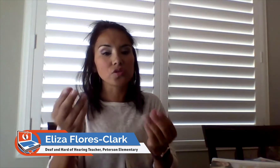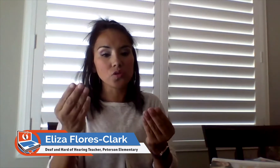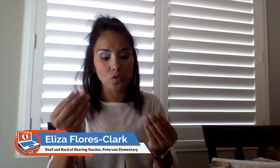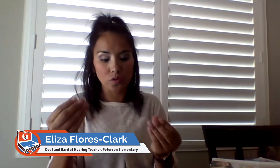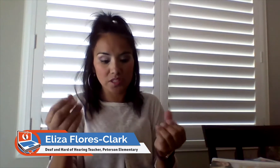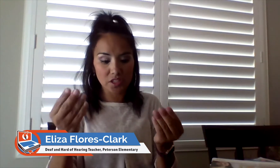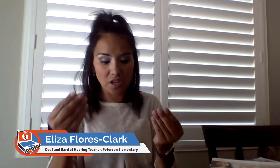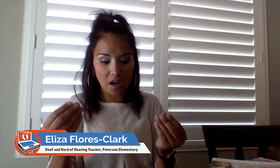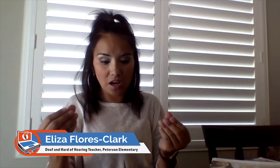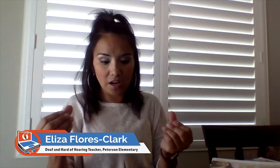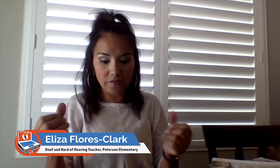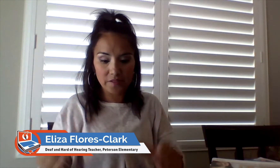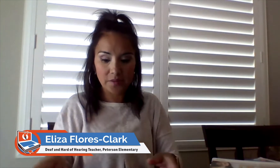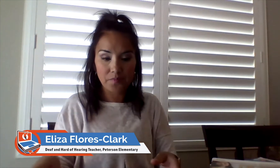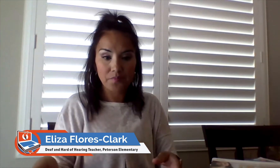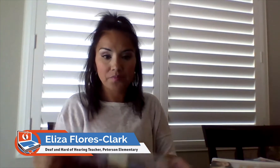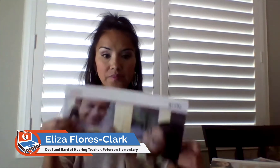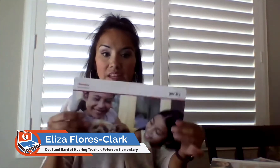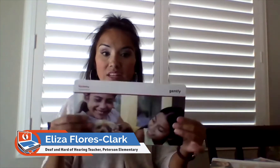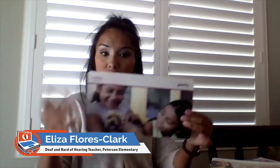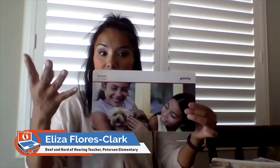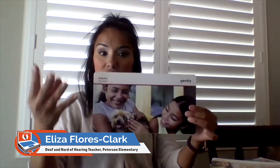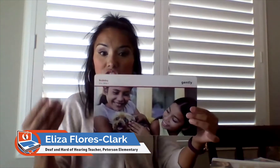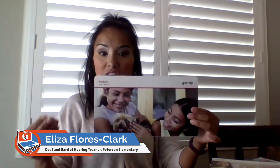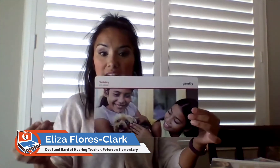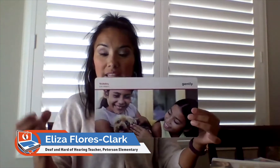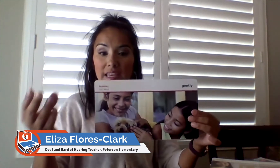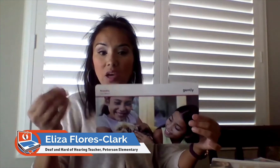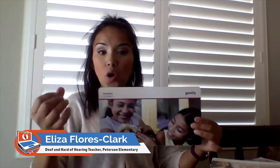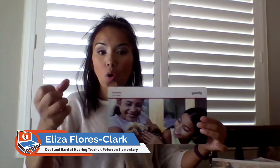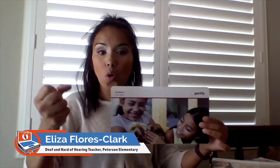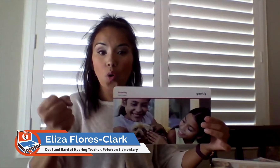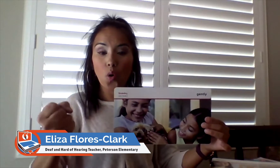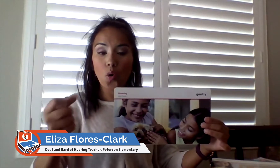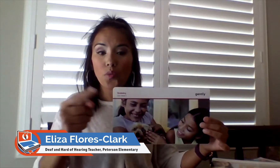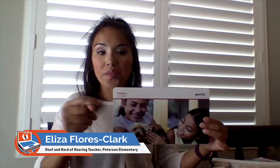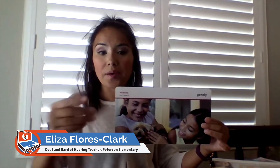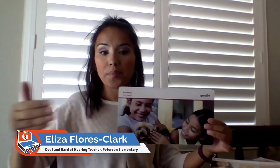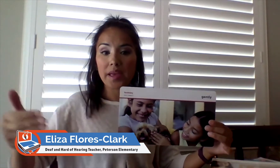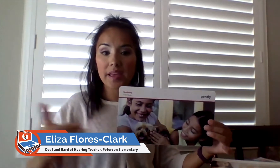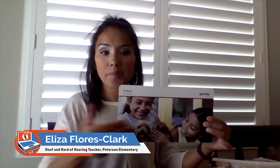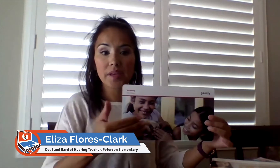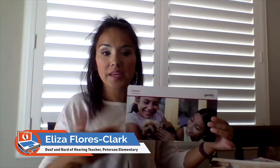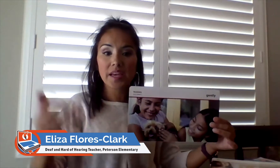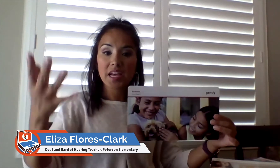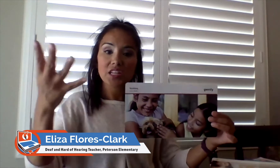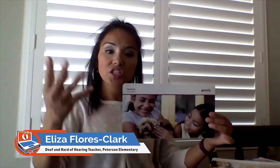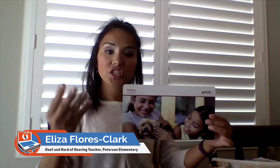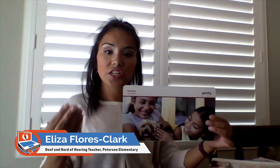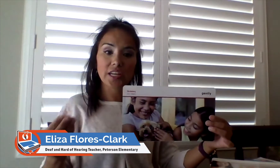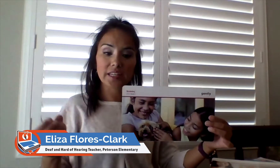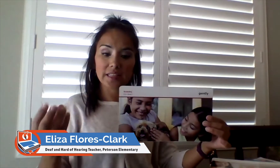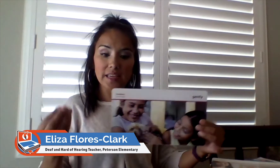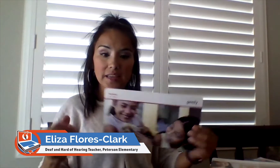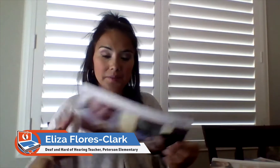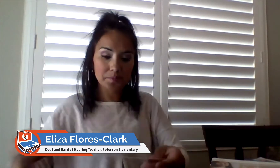gentle, soft. So gently, hold the baby gently.